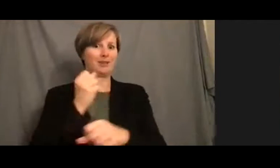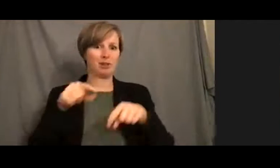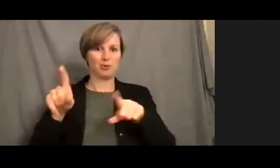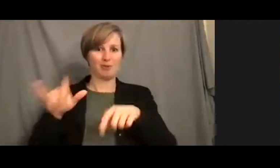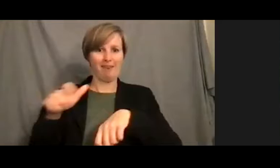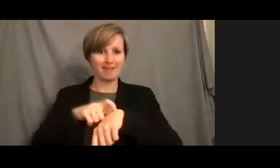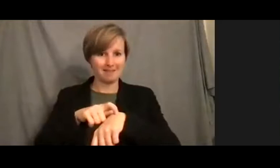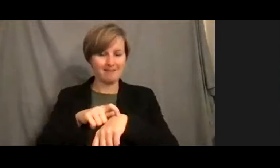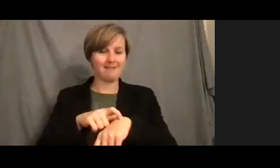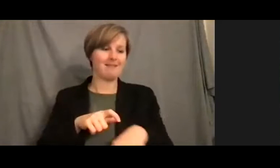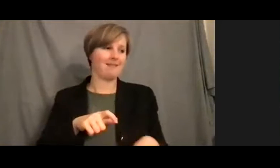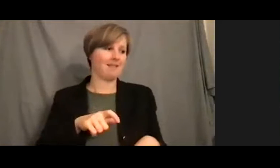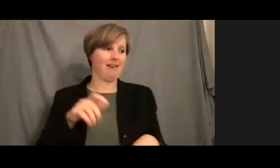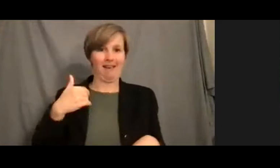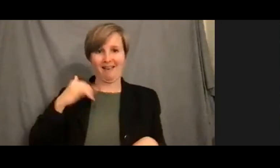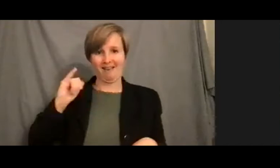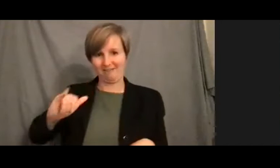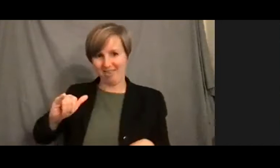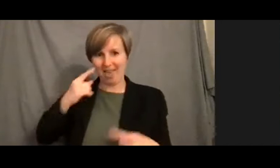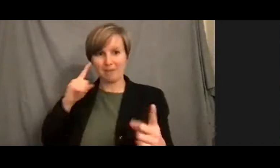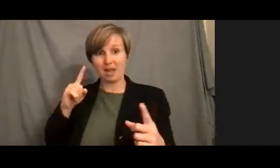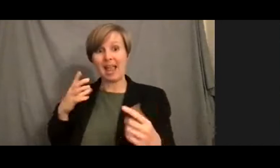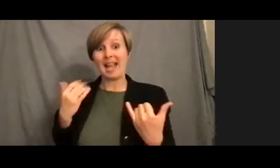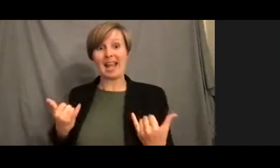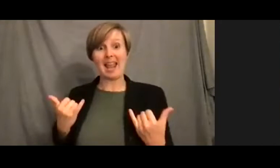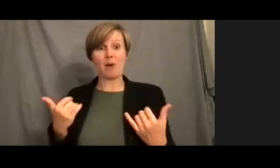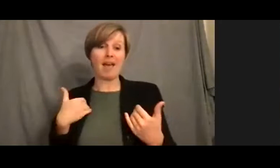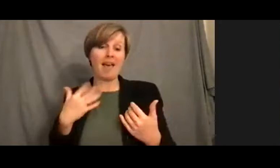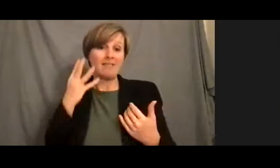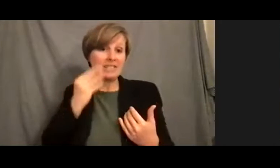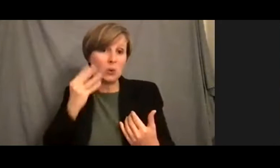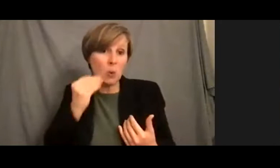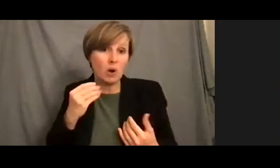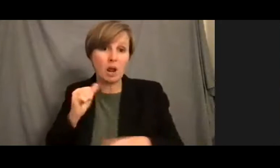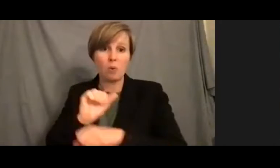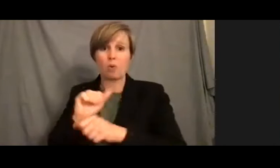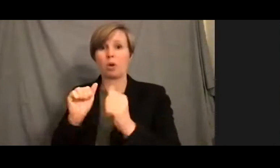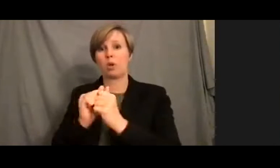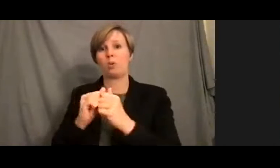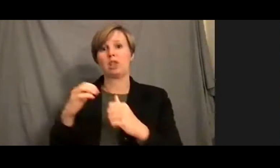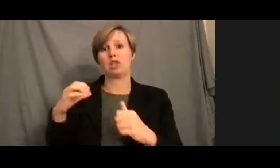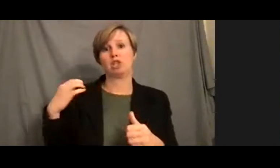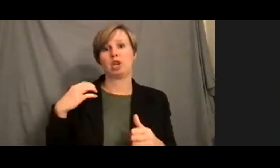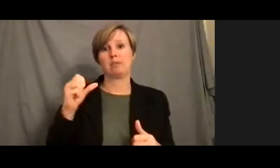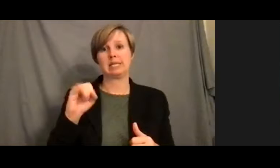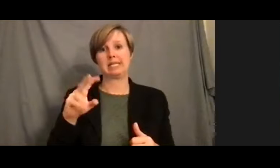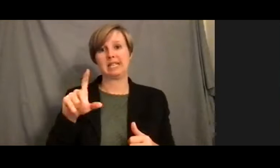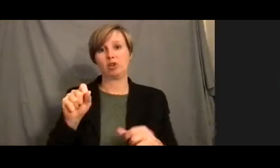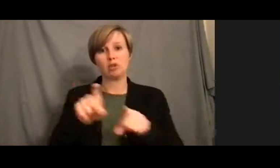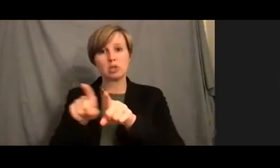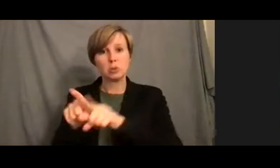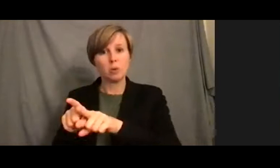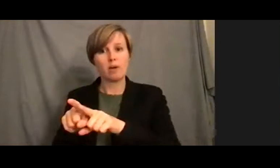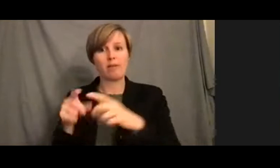And I've got that record, and I've also got the seniority now, and I'm working with Chairman Sickles as well. I'm on the Health